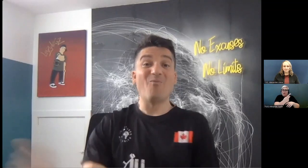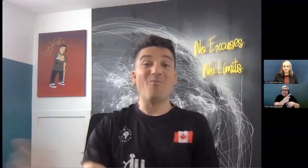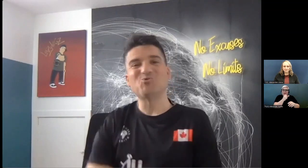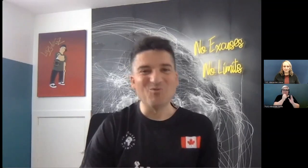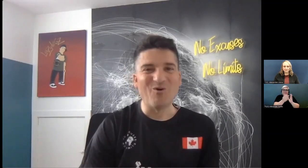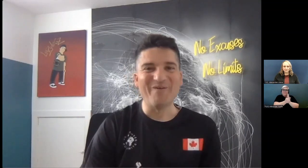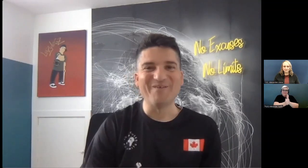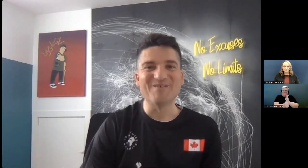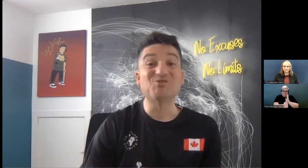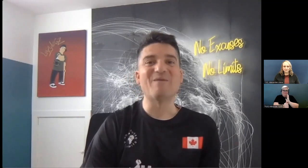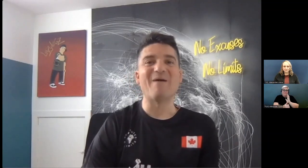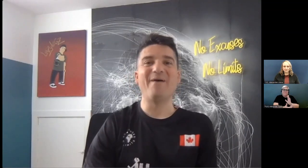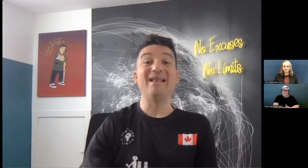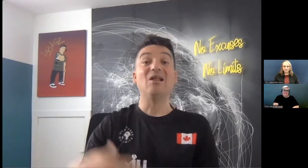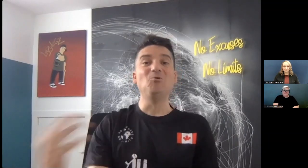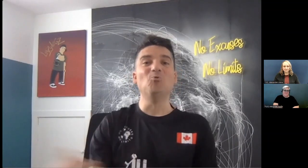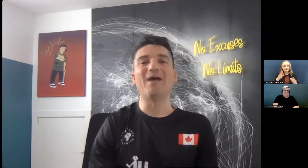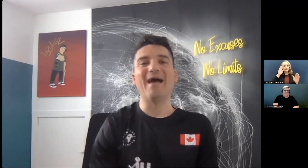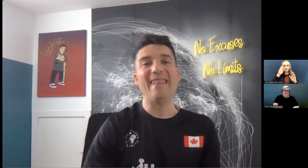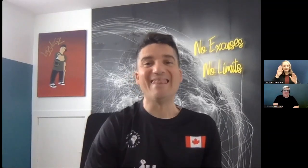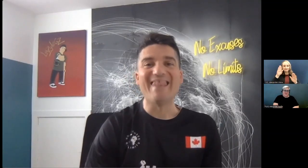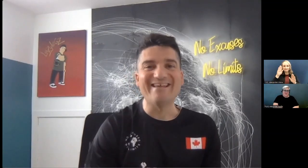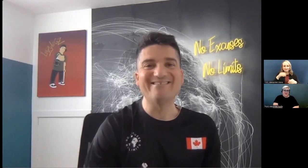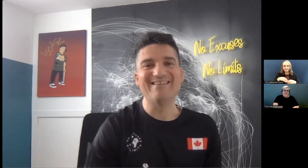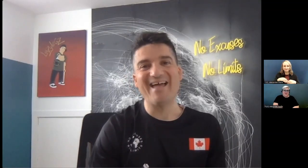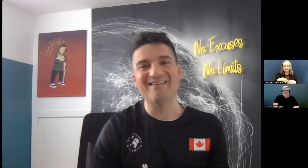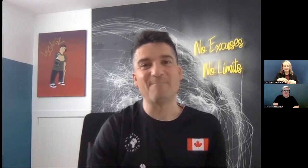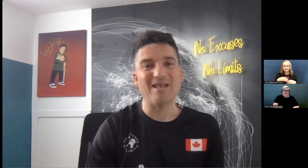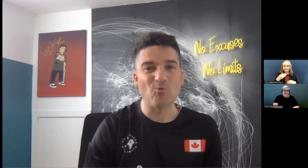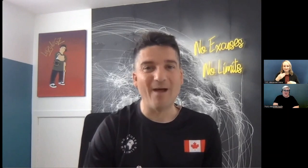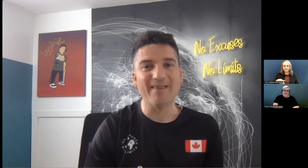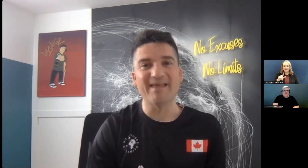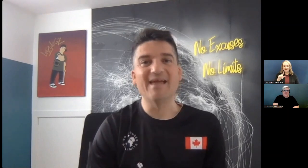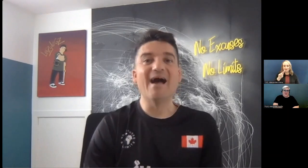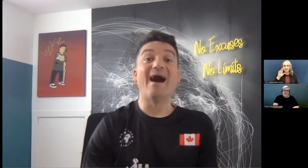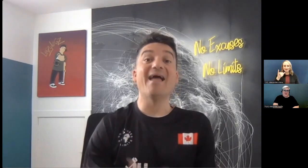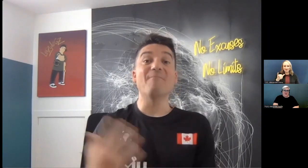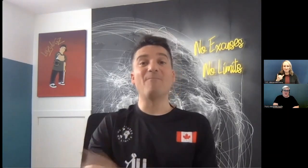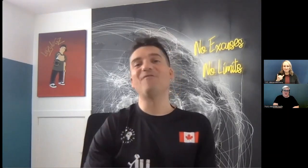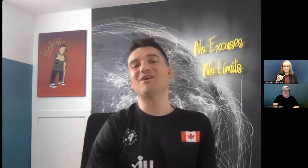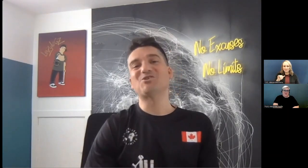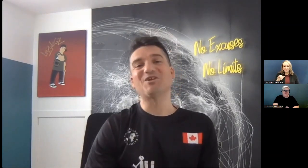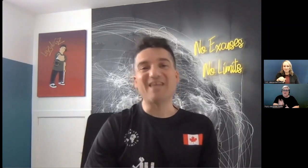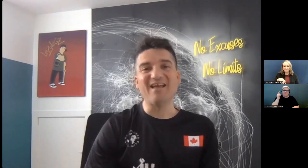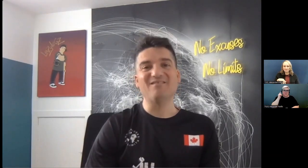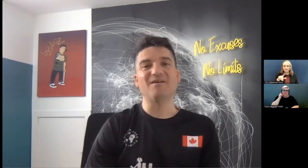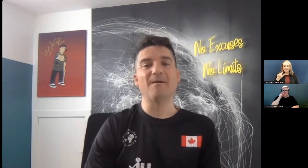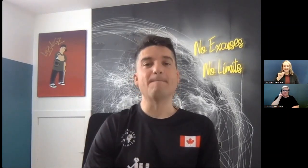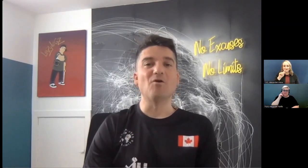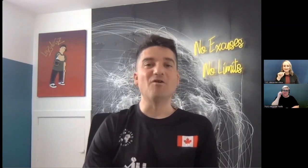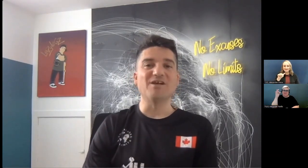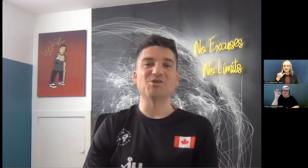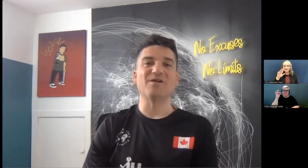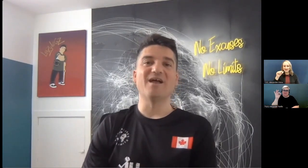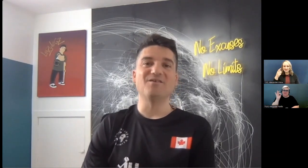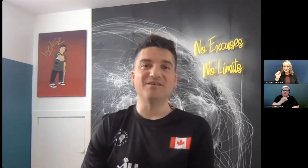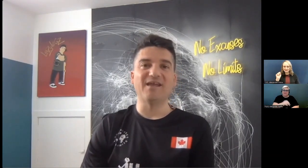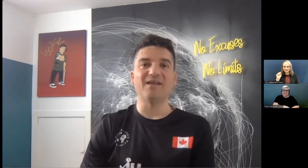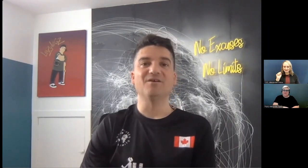Hello, bonjour tout le monde. Je m'appelle Luca Lazy Legs. Hello everyone, je m'appelle Luca Lazy